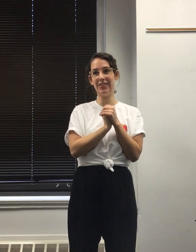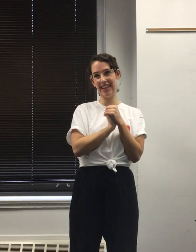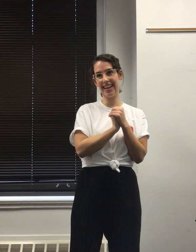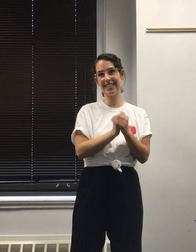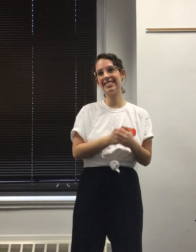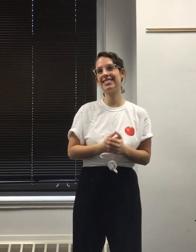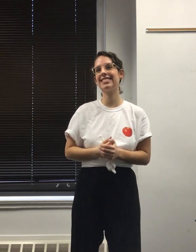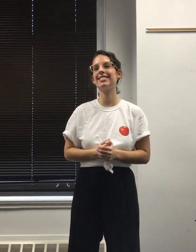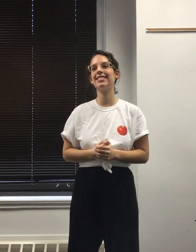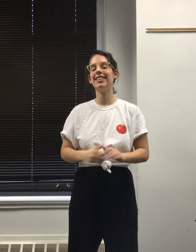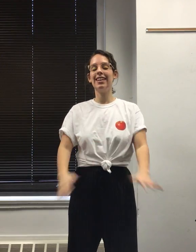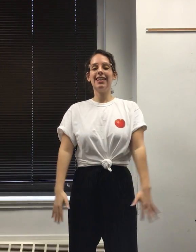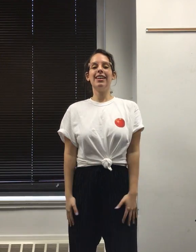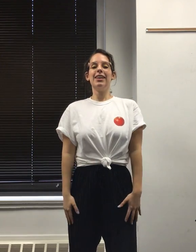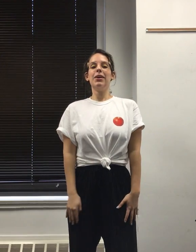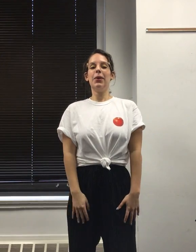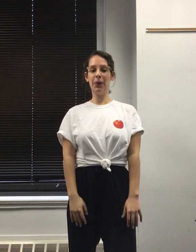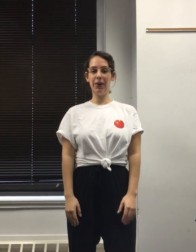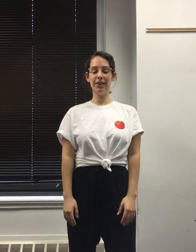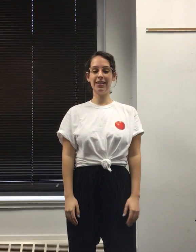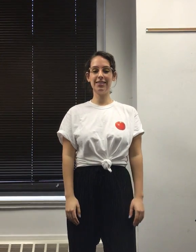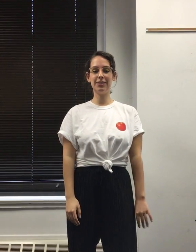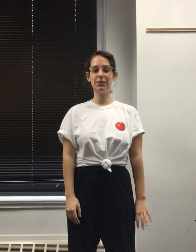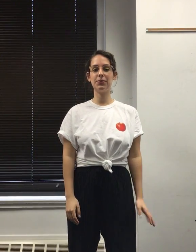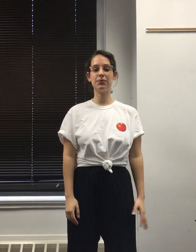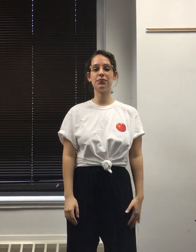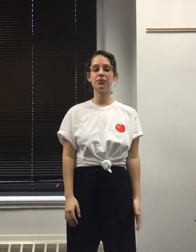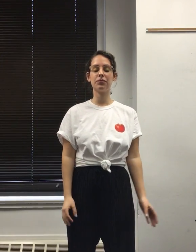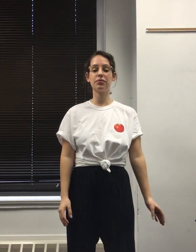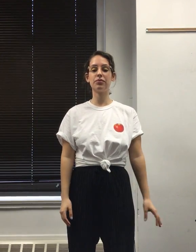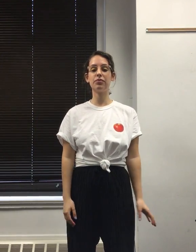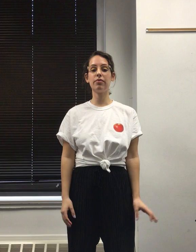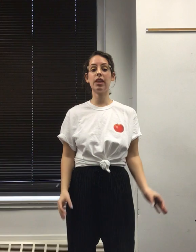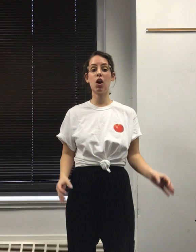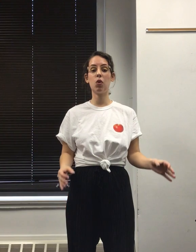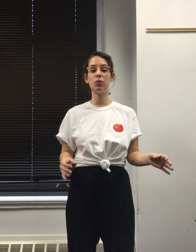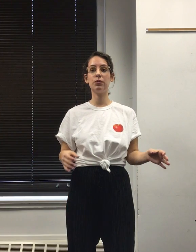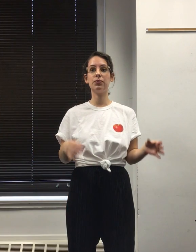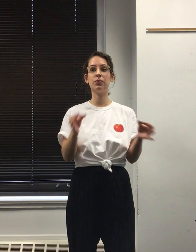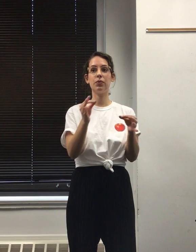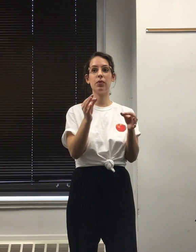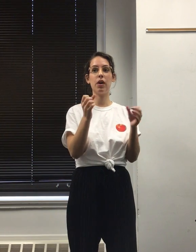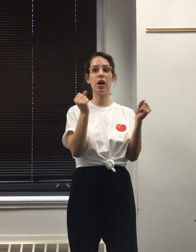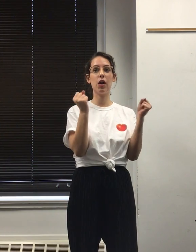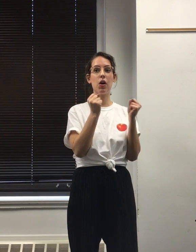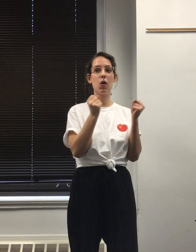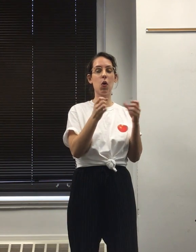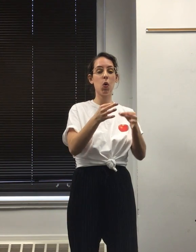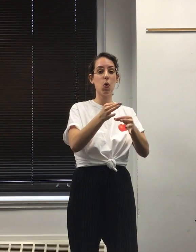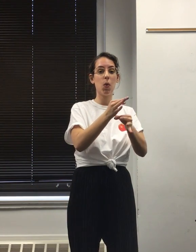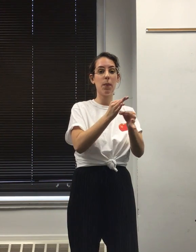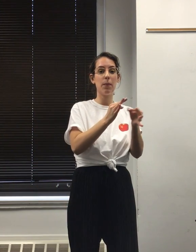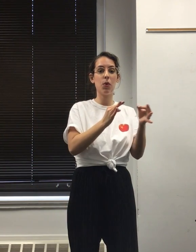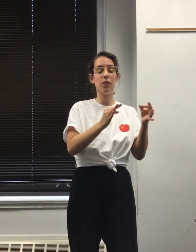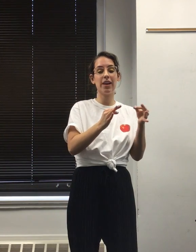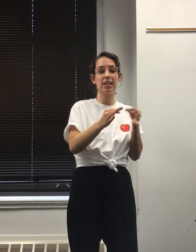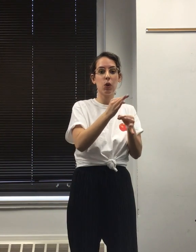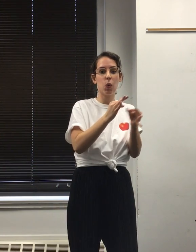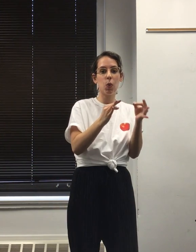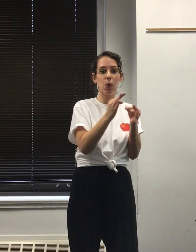ones Take moving a breath. quickly have more space between the molecules. The cold ones are usually kind of bunched up.